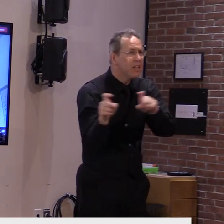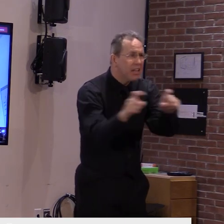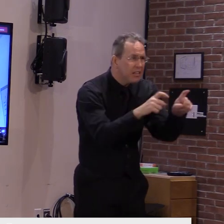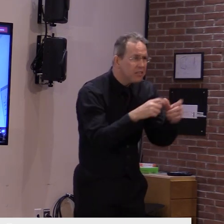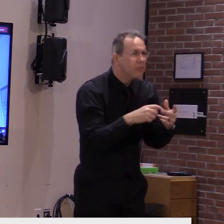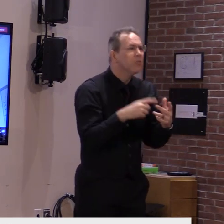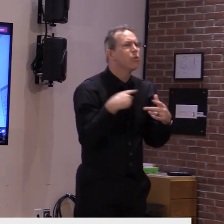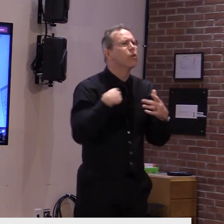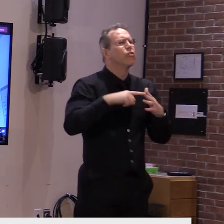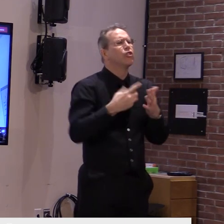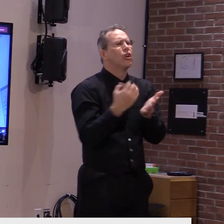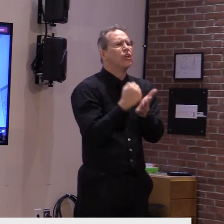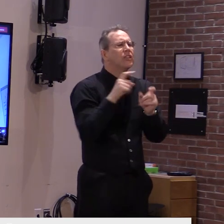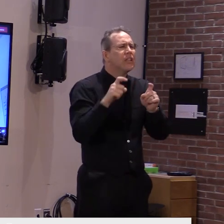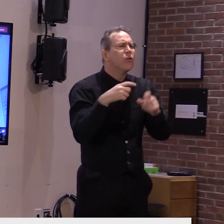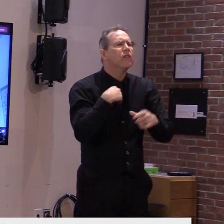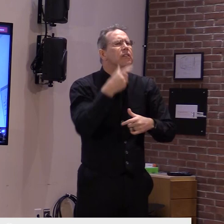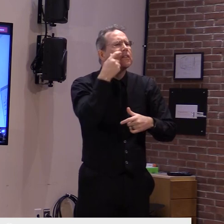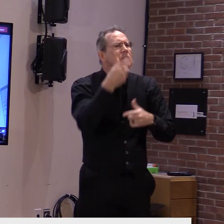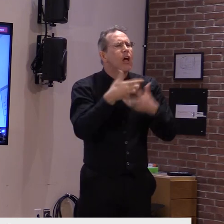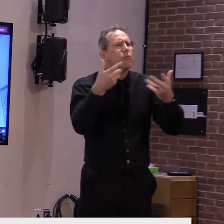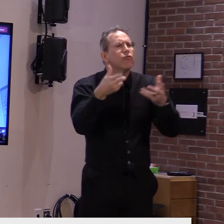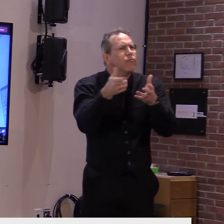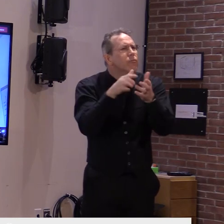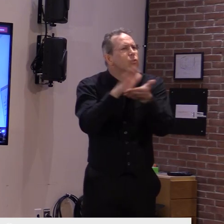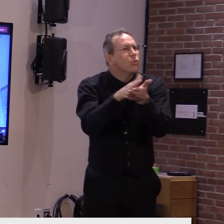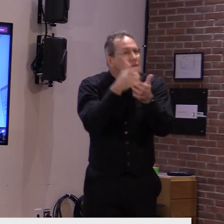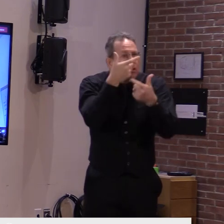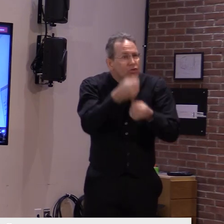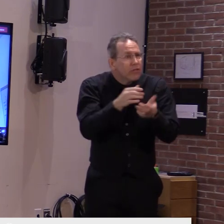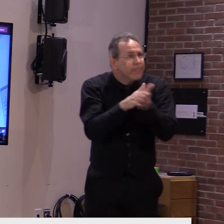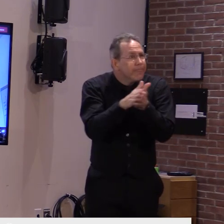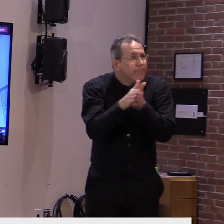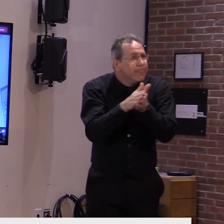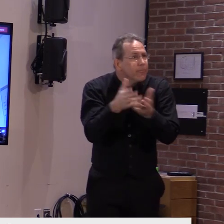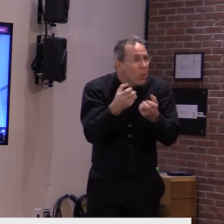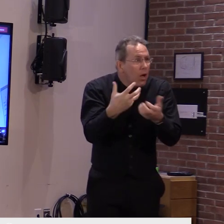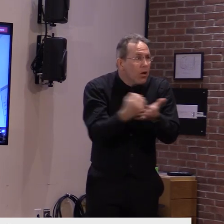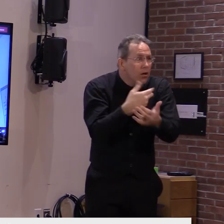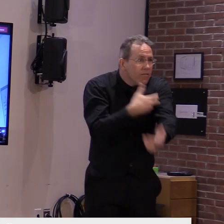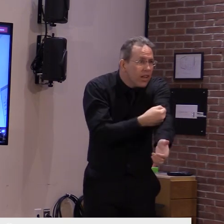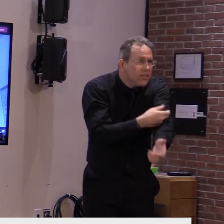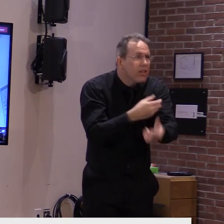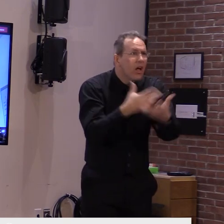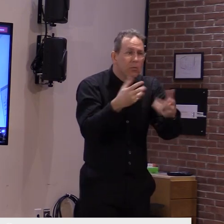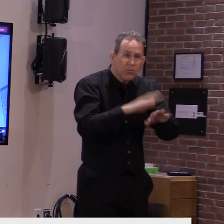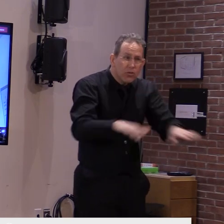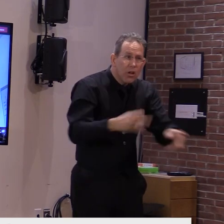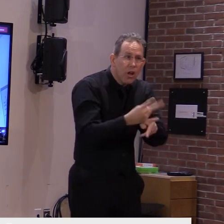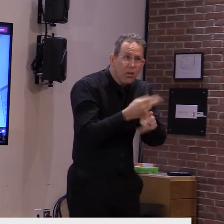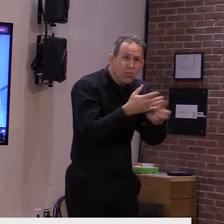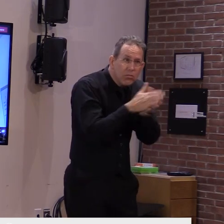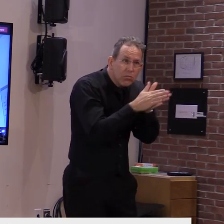in vaccination among school staff and childcare staff to help with our planning efforts. We